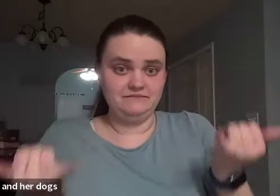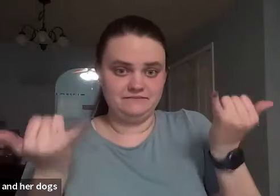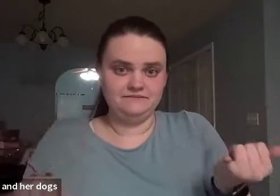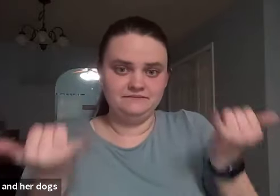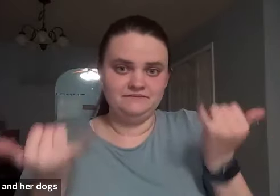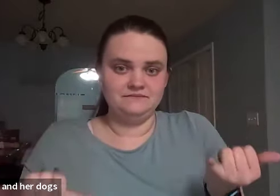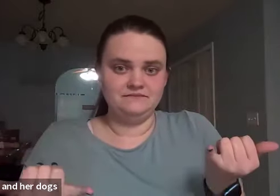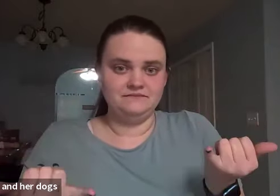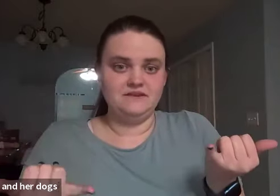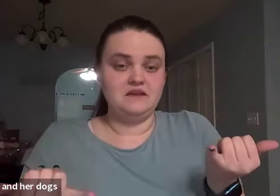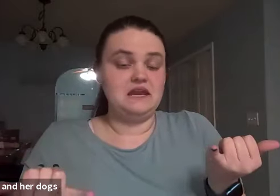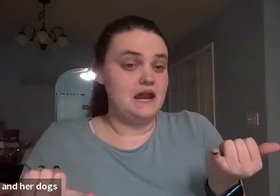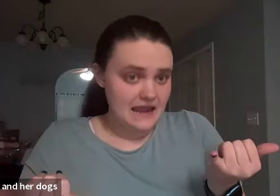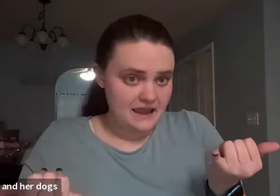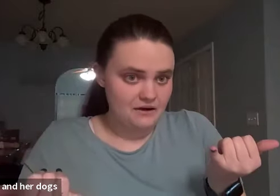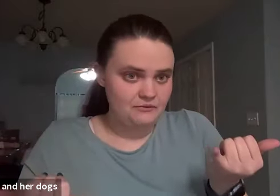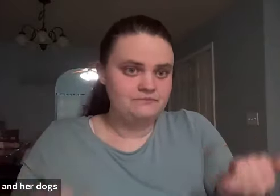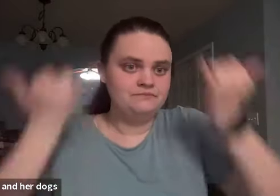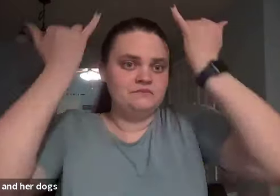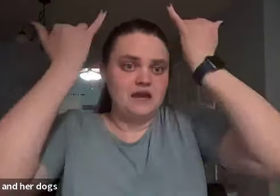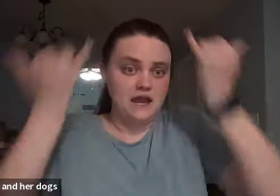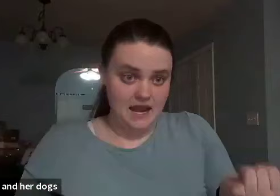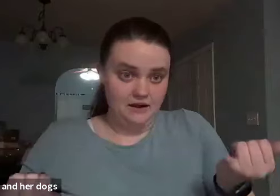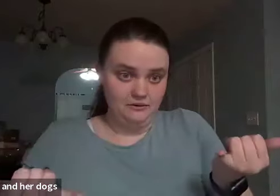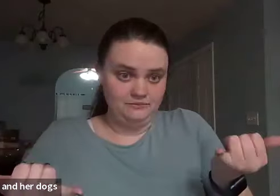today. Then now,